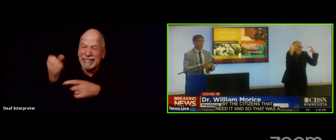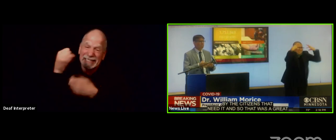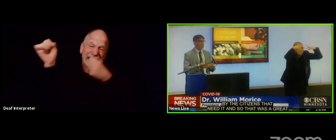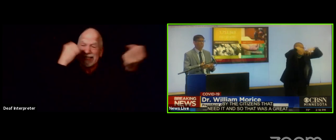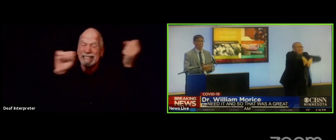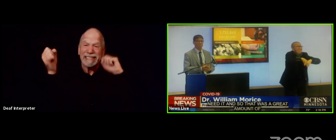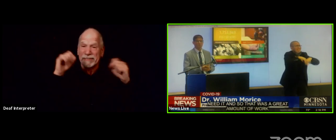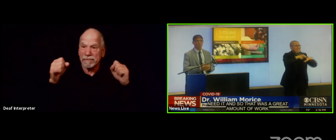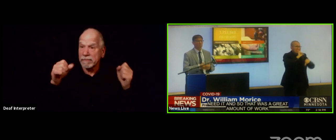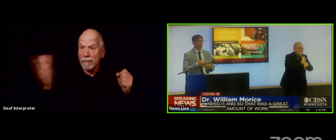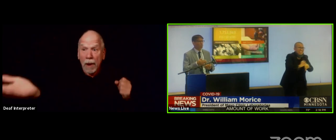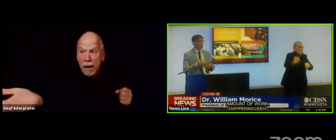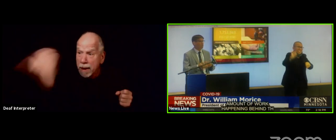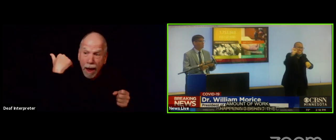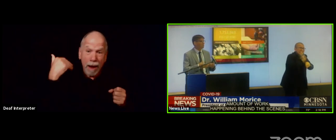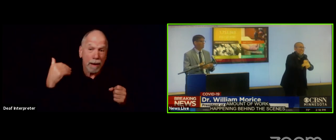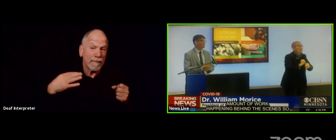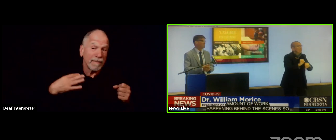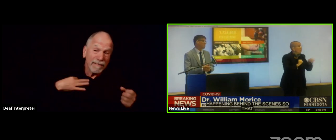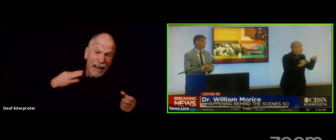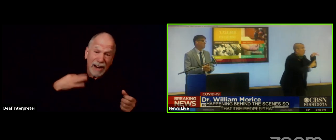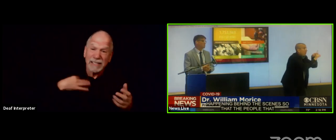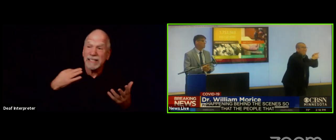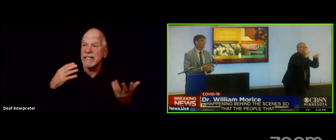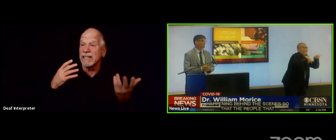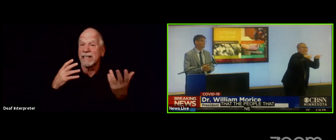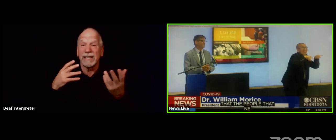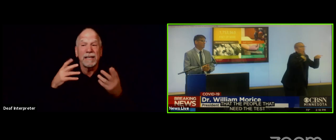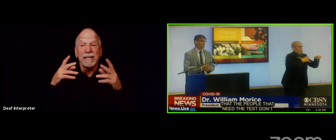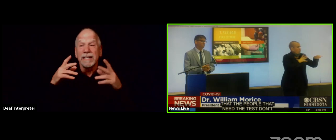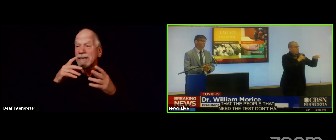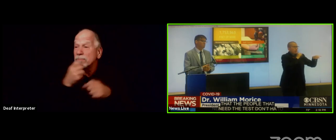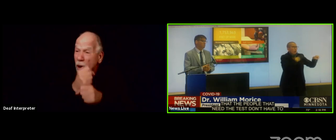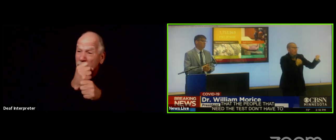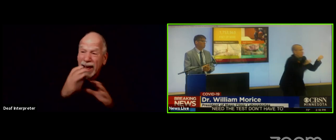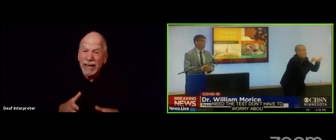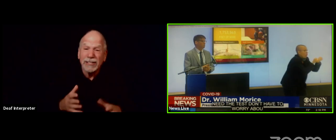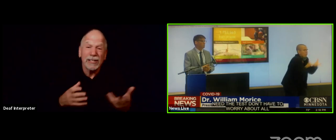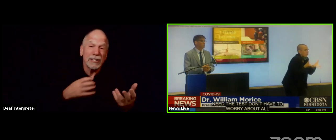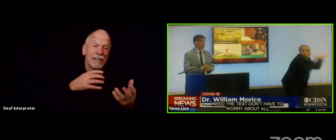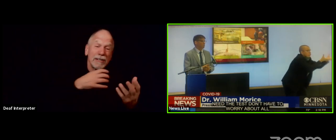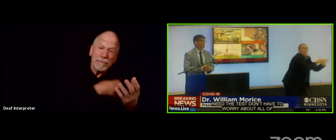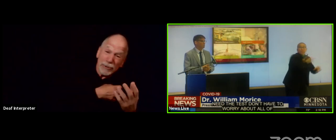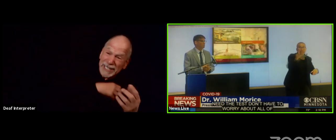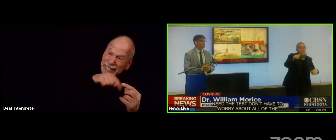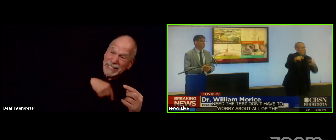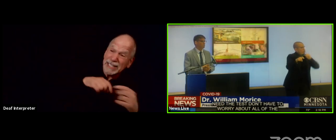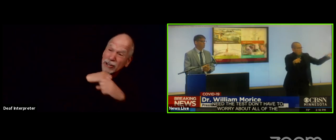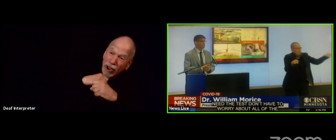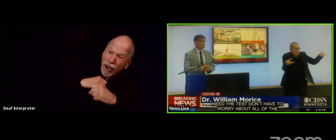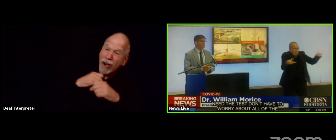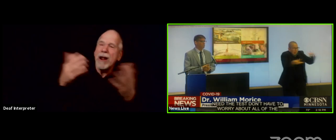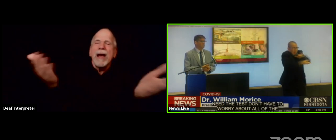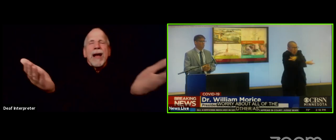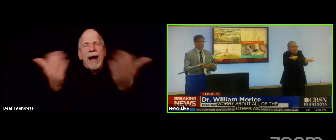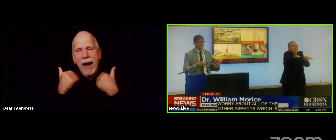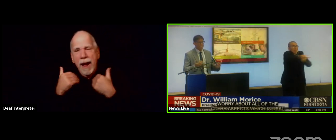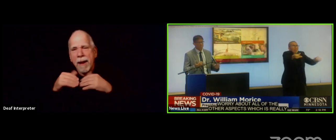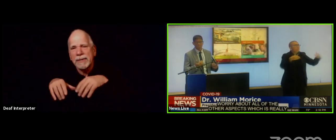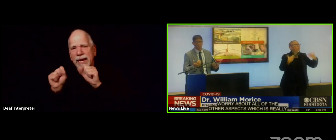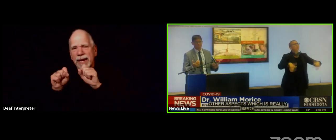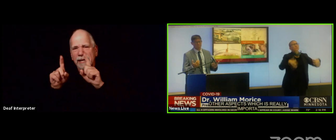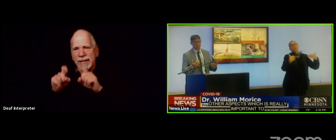people that need the testing don't have to worry about all the other aspects that go into that, which was really important to all of us that were involved in this work. But it